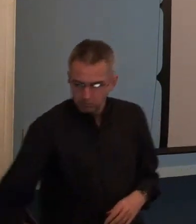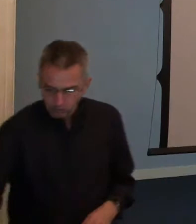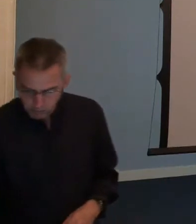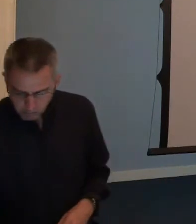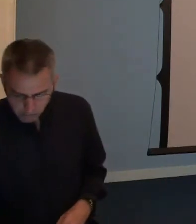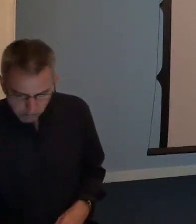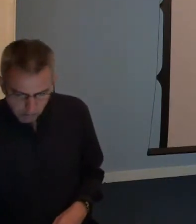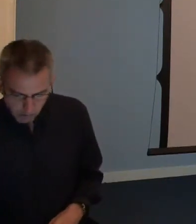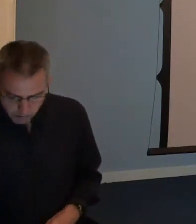share some of that with you.